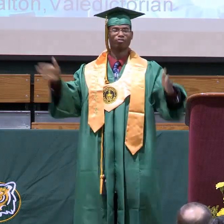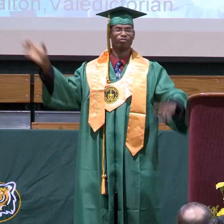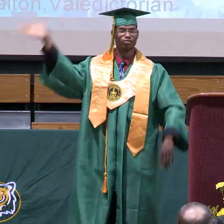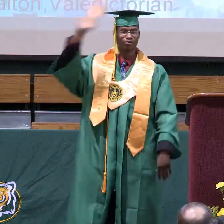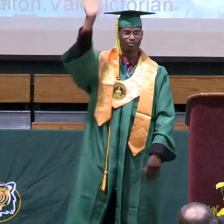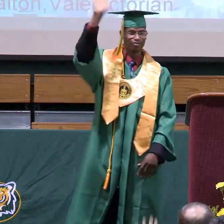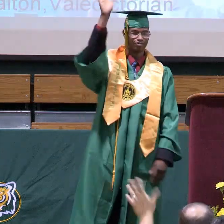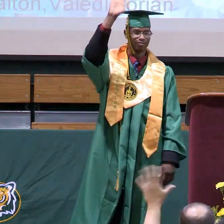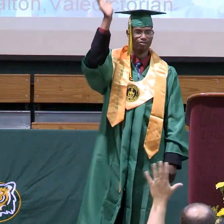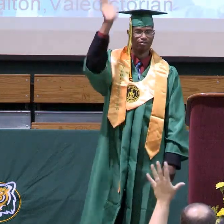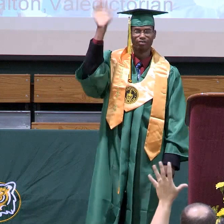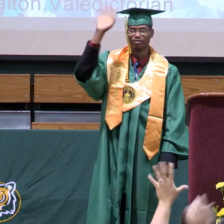you very much.